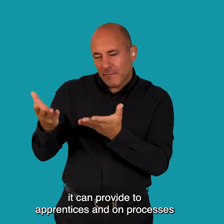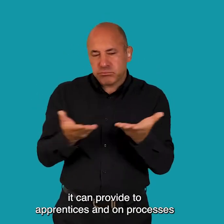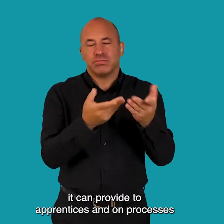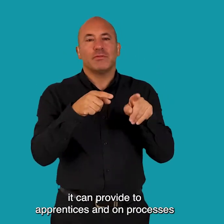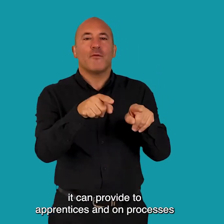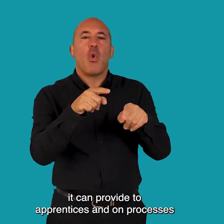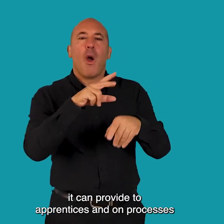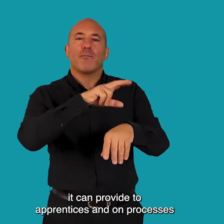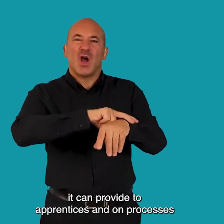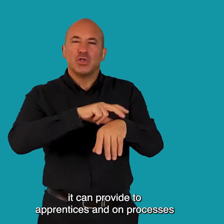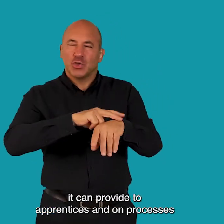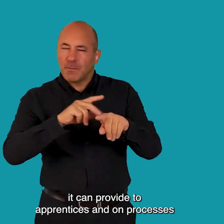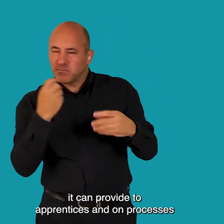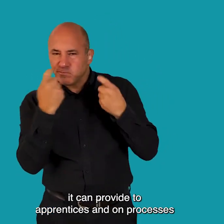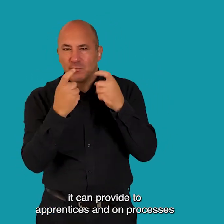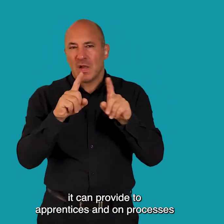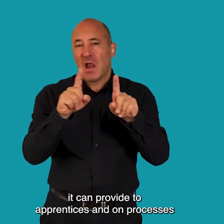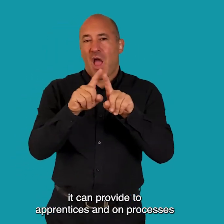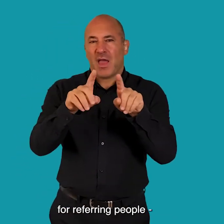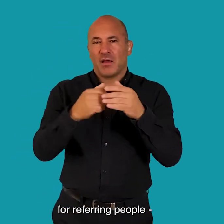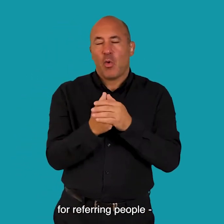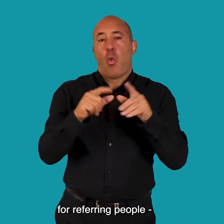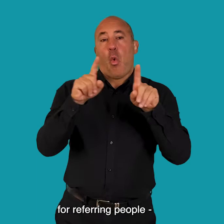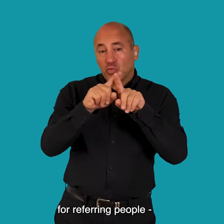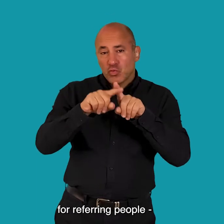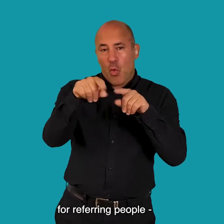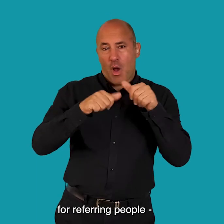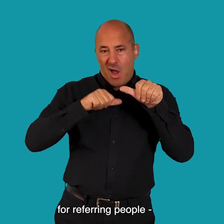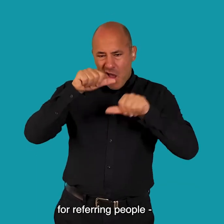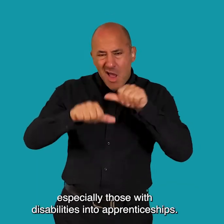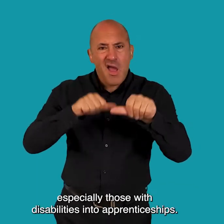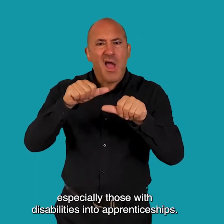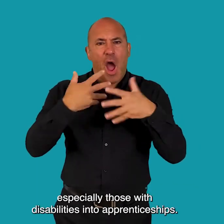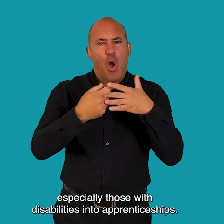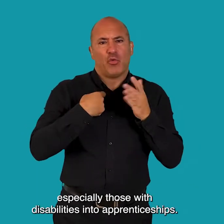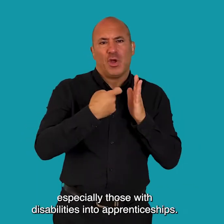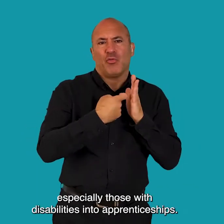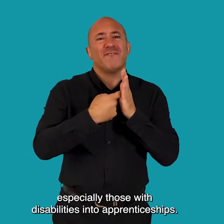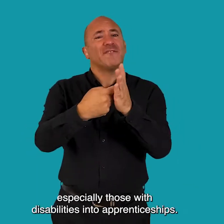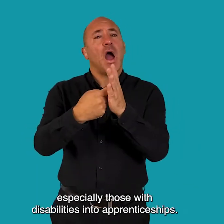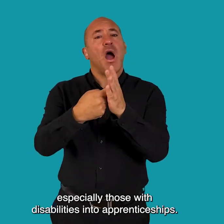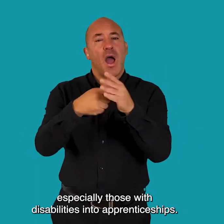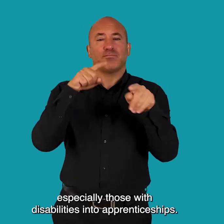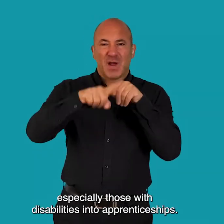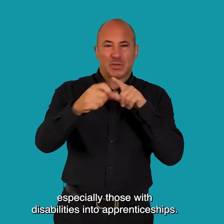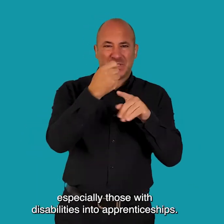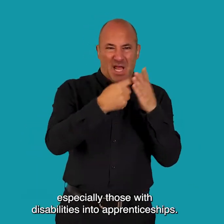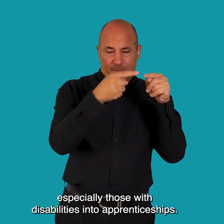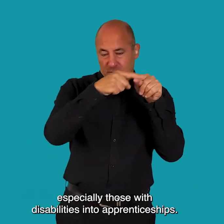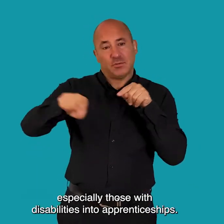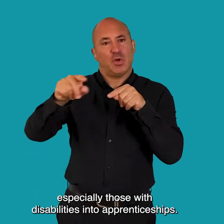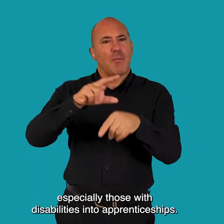to apprentices and on processes for referring people, especially those with disabilities, into